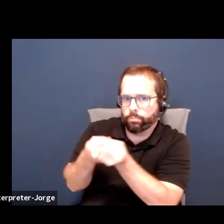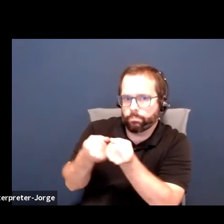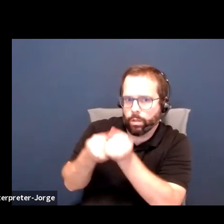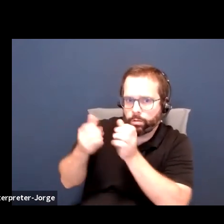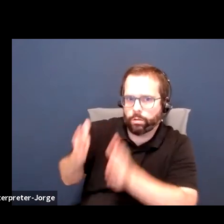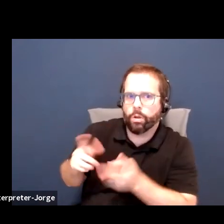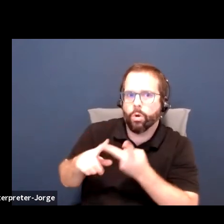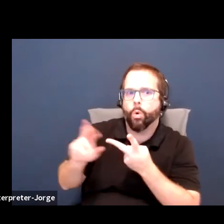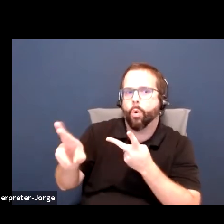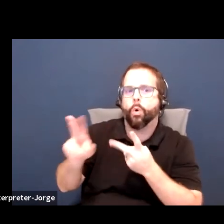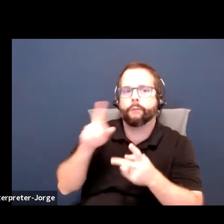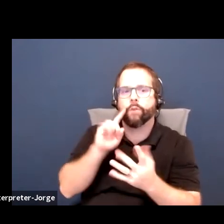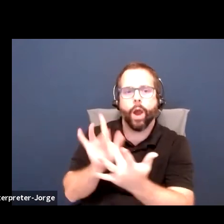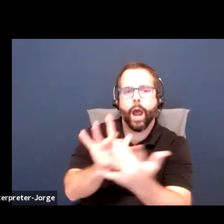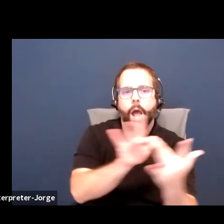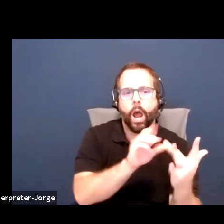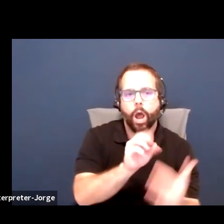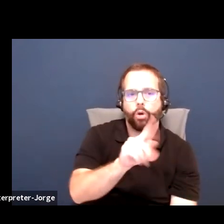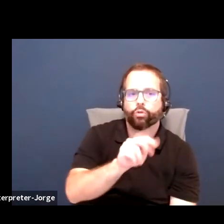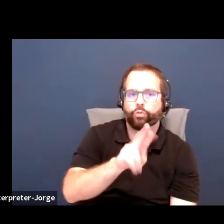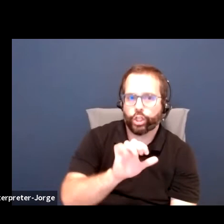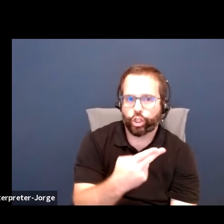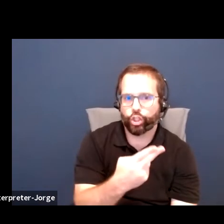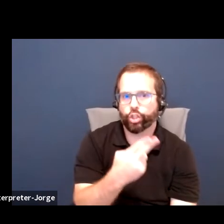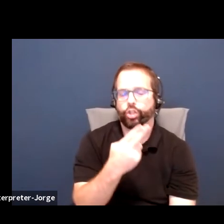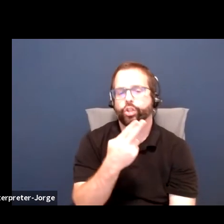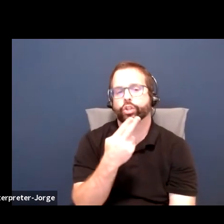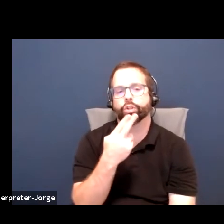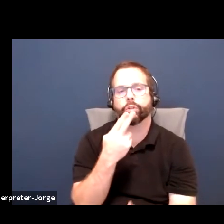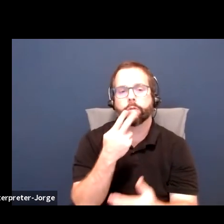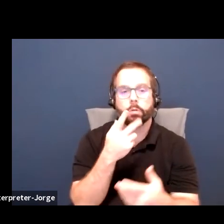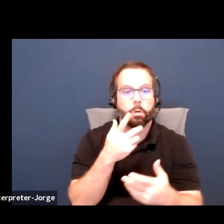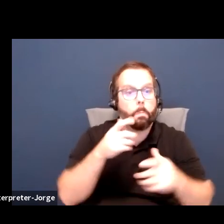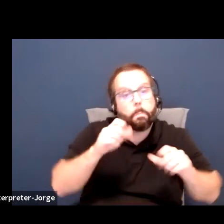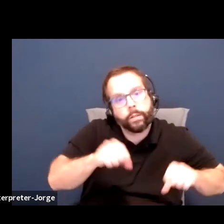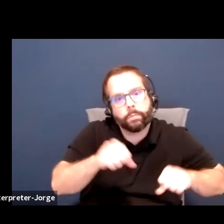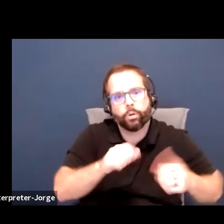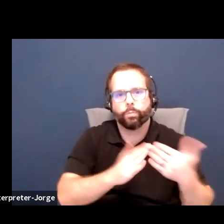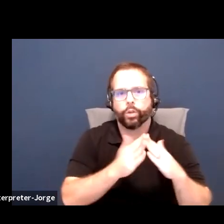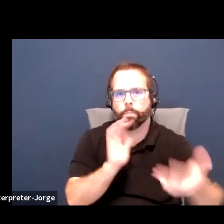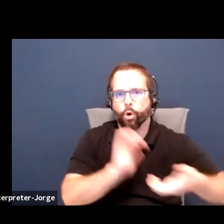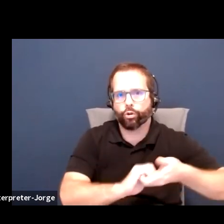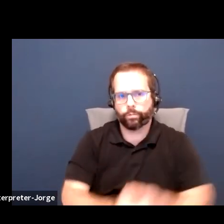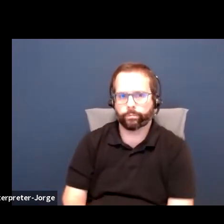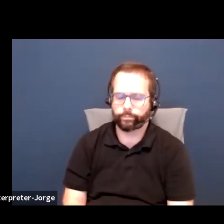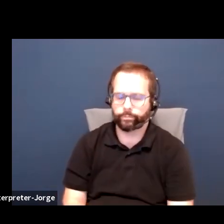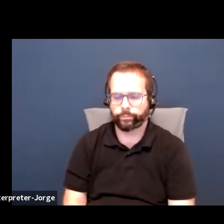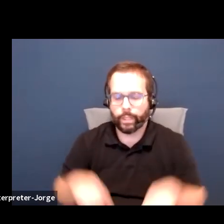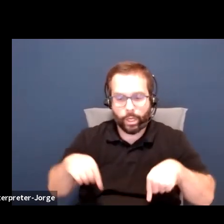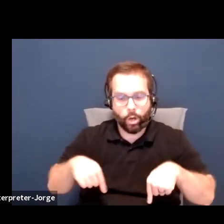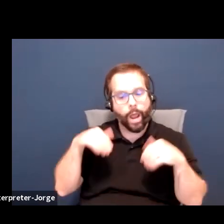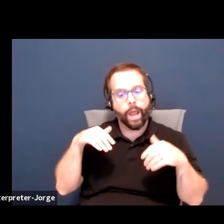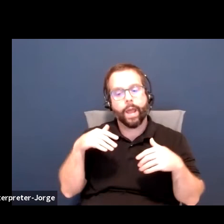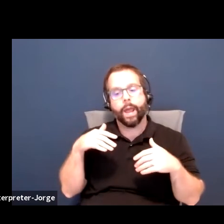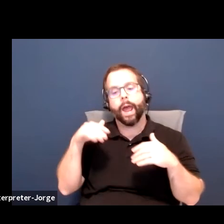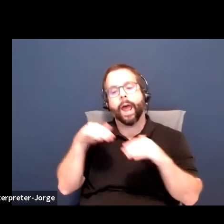This is Daisy again. I mean, at Access Living, each program has its own kind of